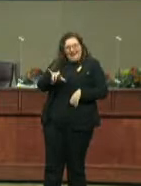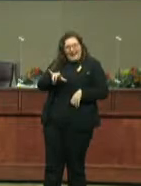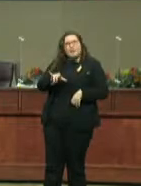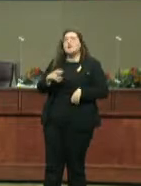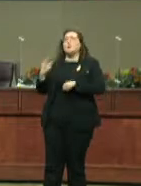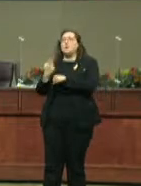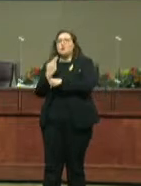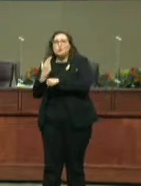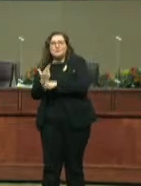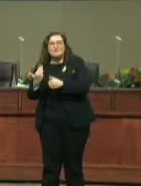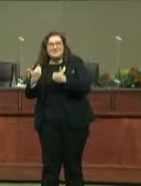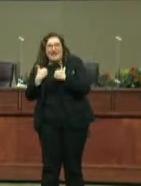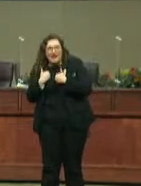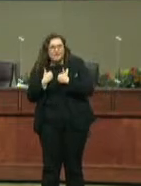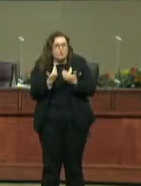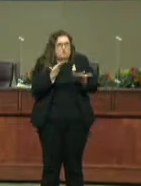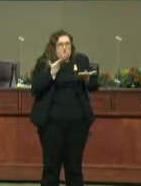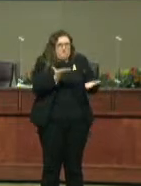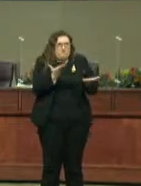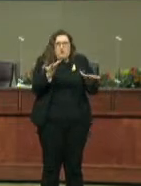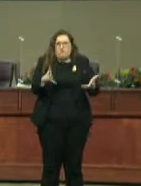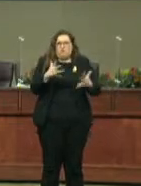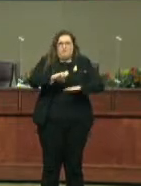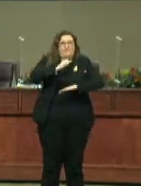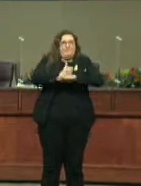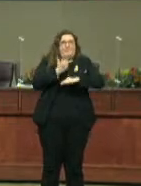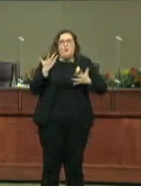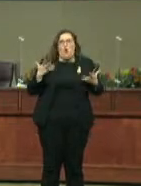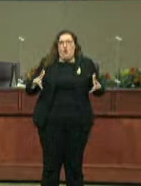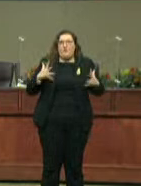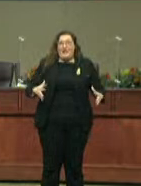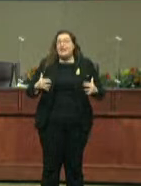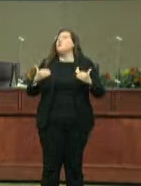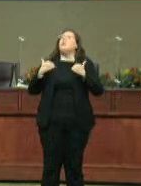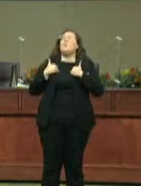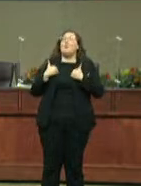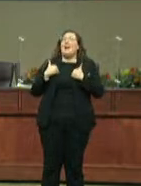And as you can see over here, only 26